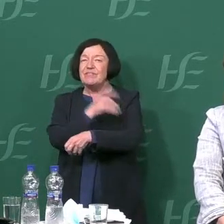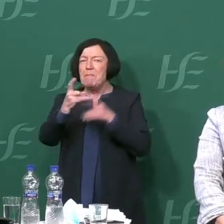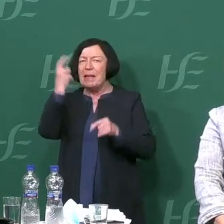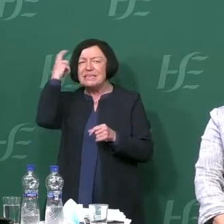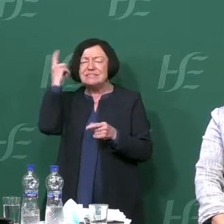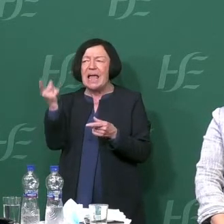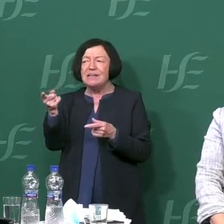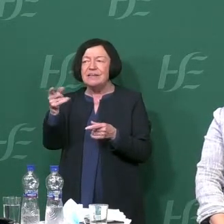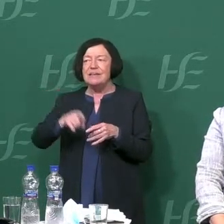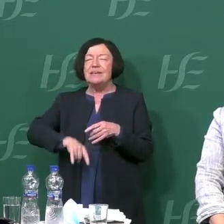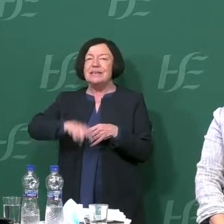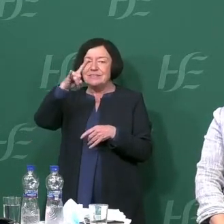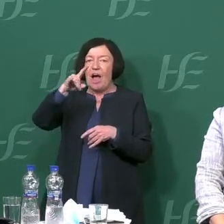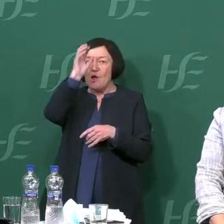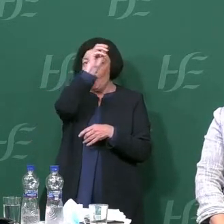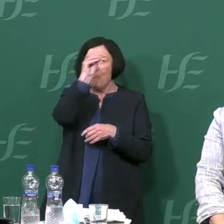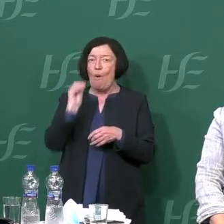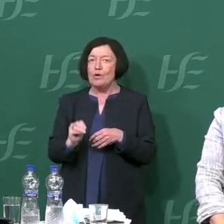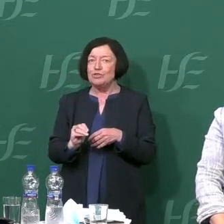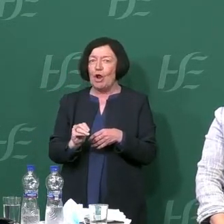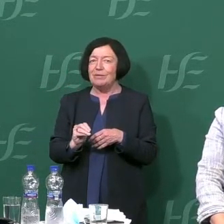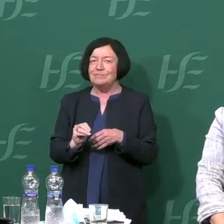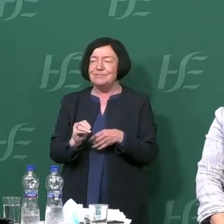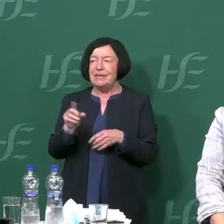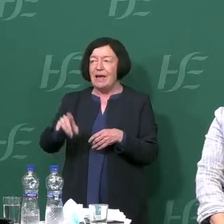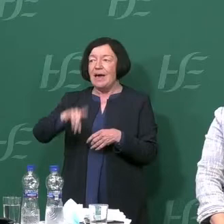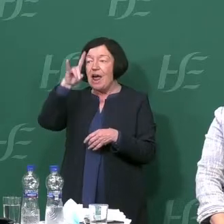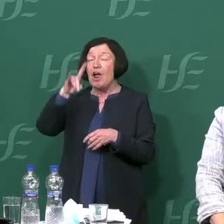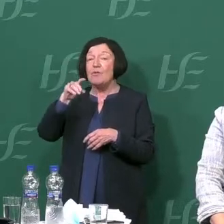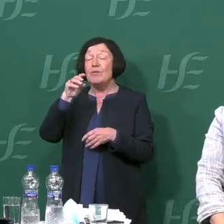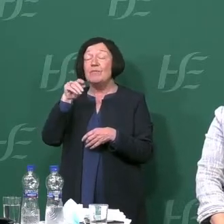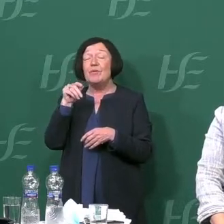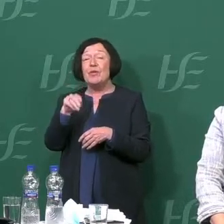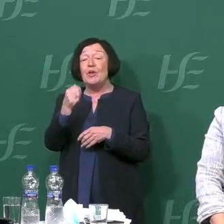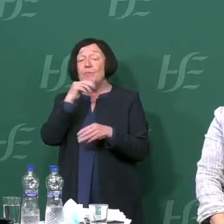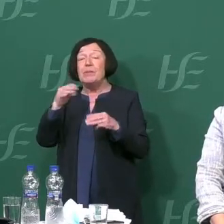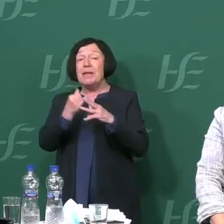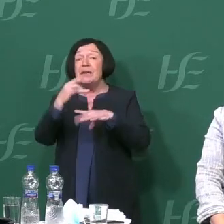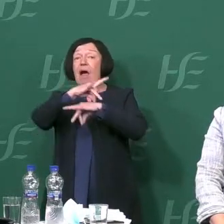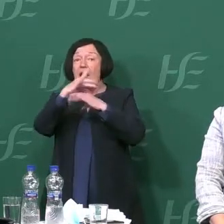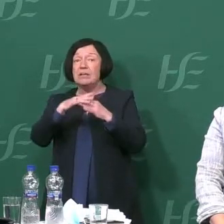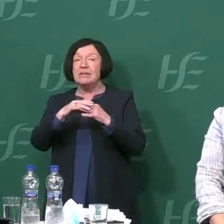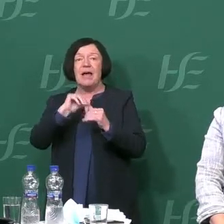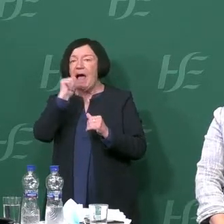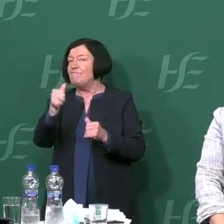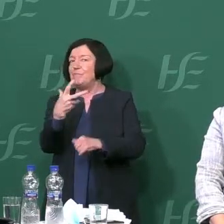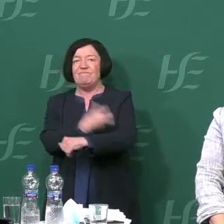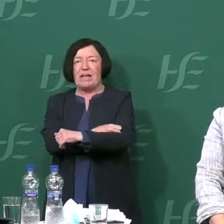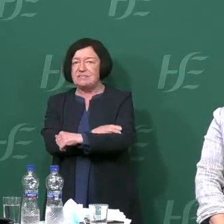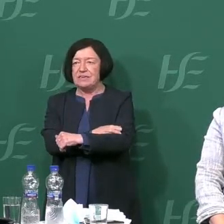sense. So it's a high proportion of those, and a higher proportion of those people in hospital have not